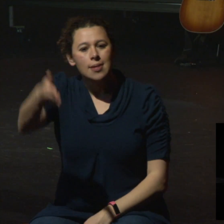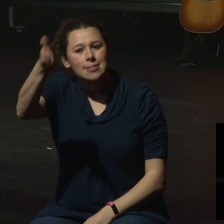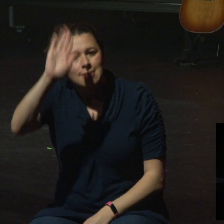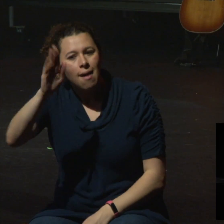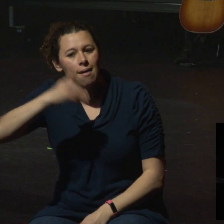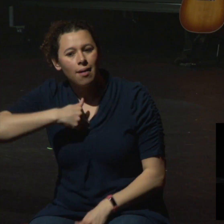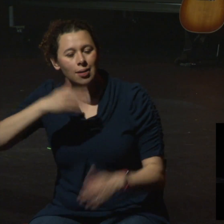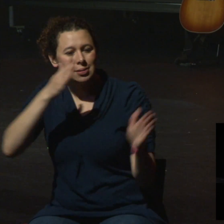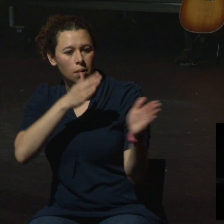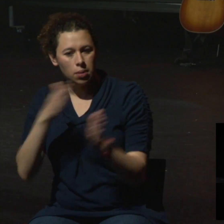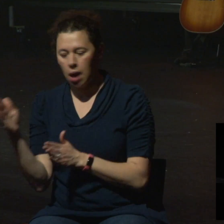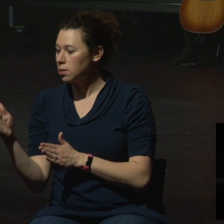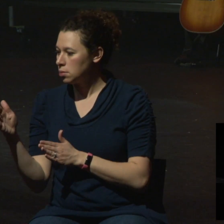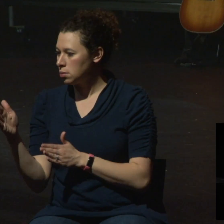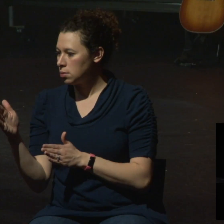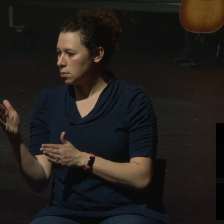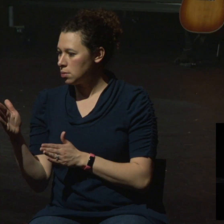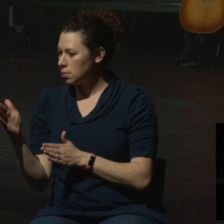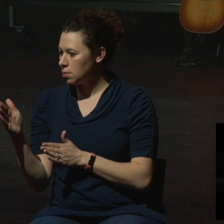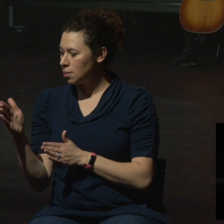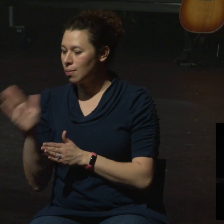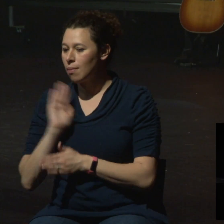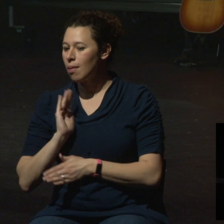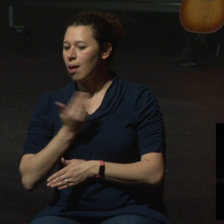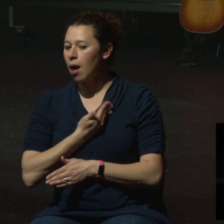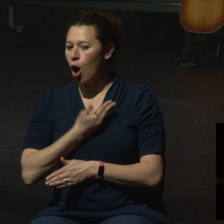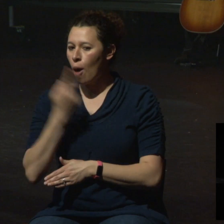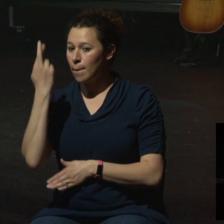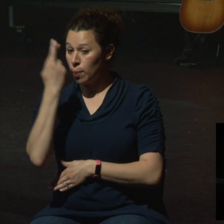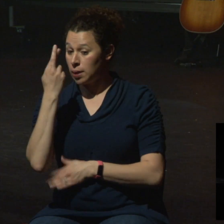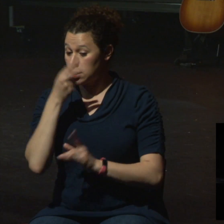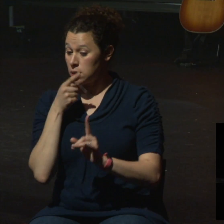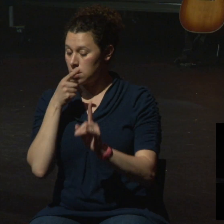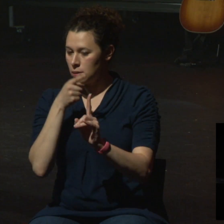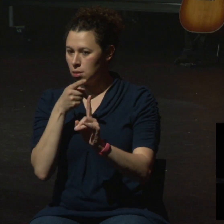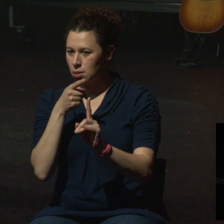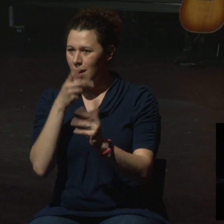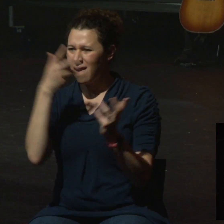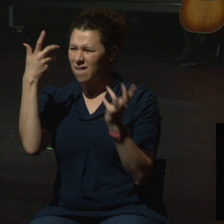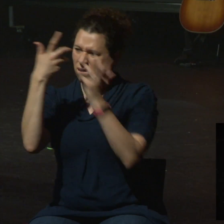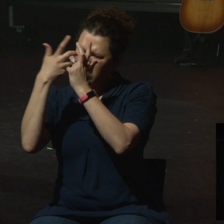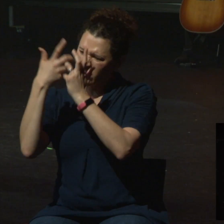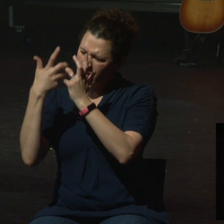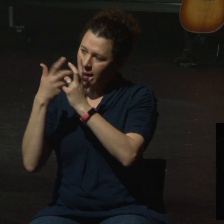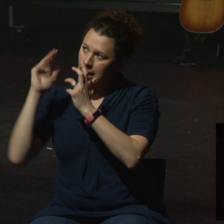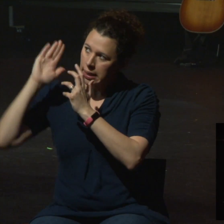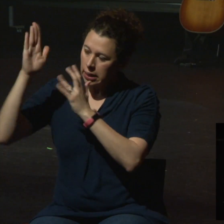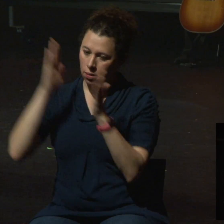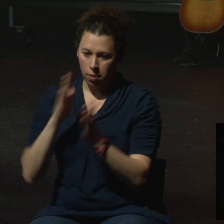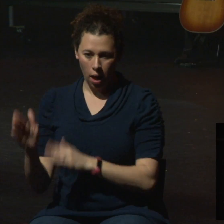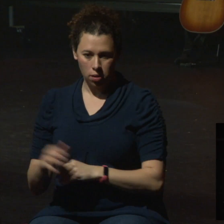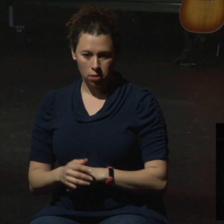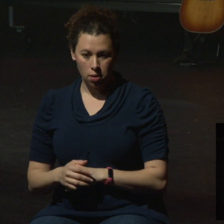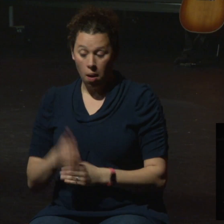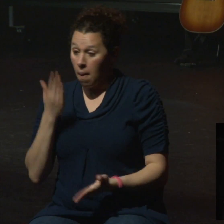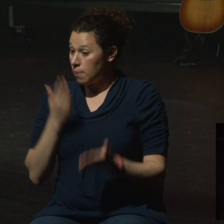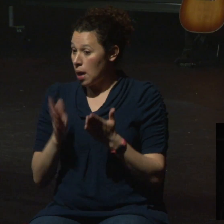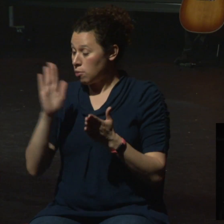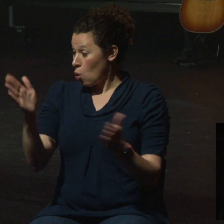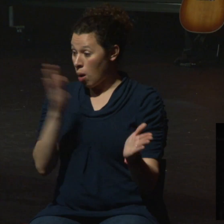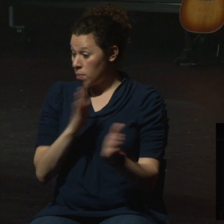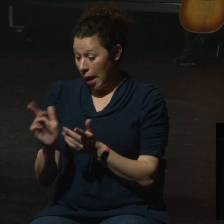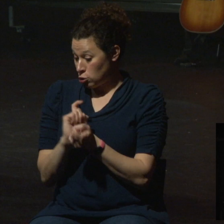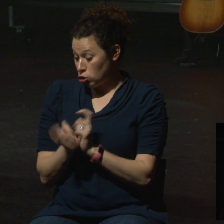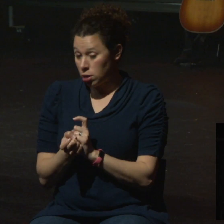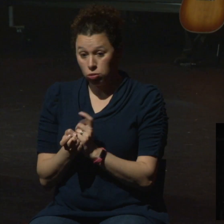Even if your purpose changes, it's still a part of the plan. Because you look at Moses' life, at this point, he's called to